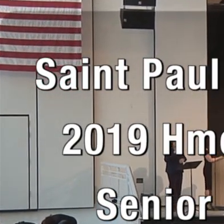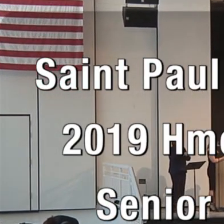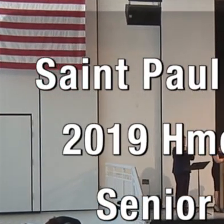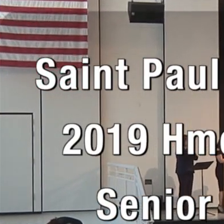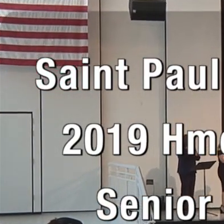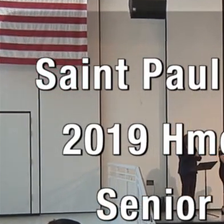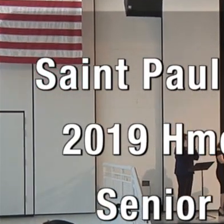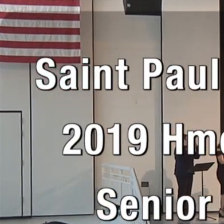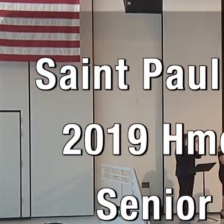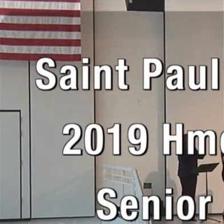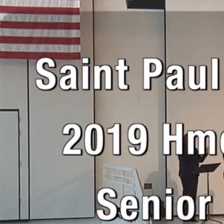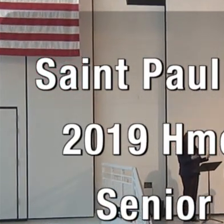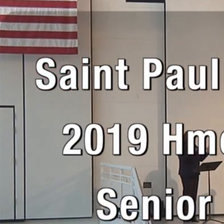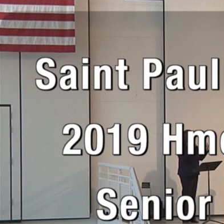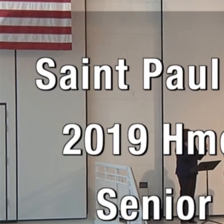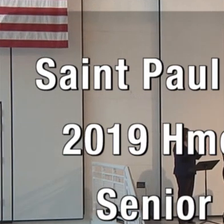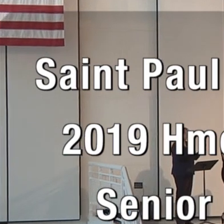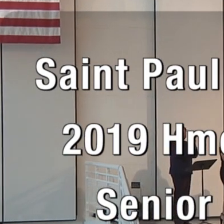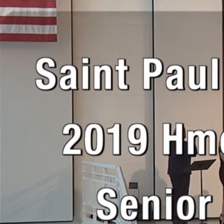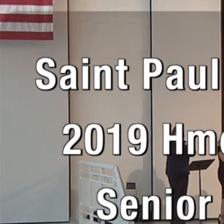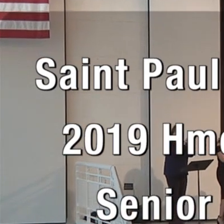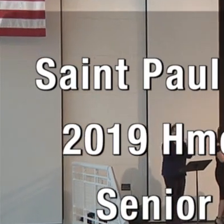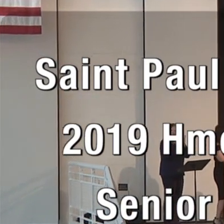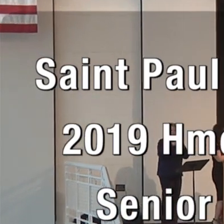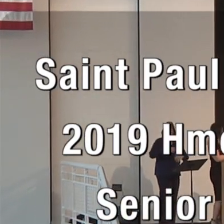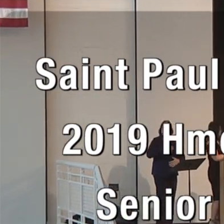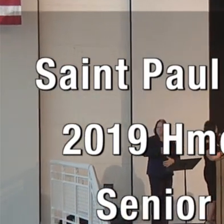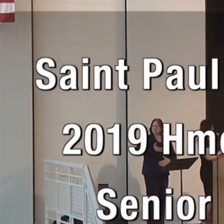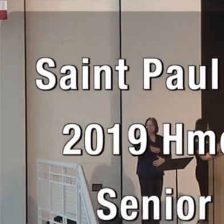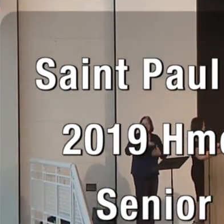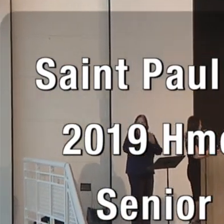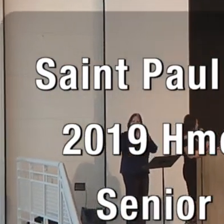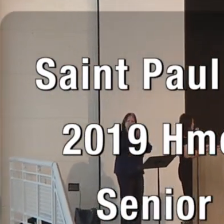such a celebration for you today. Will you join me one more time, please?